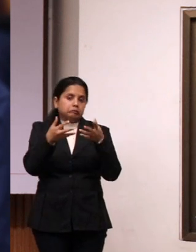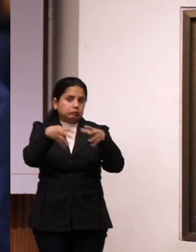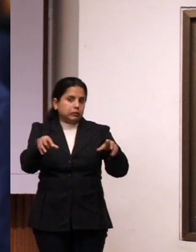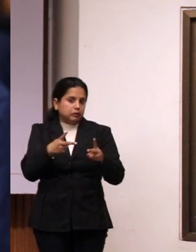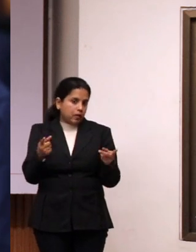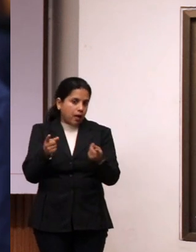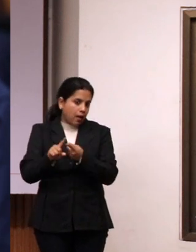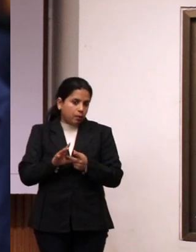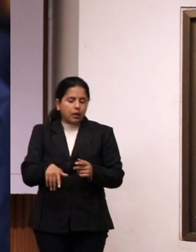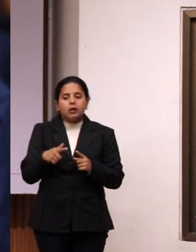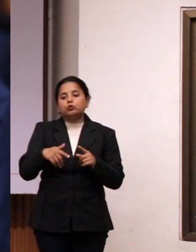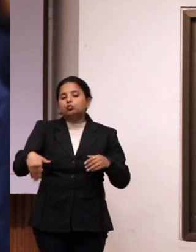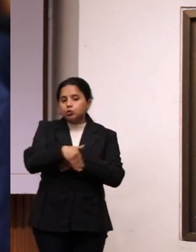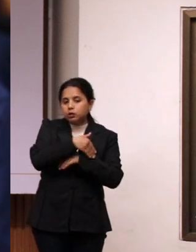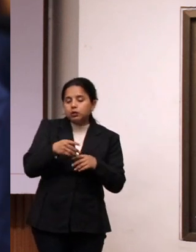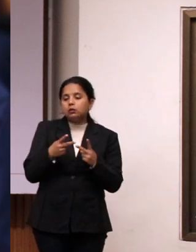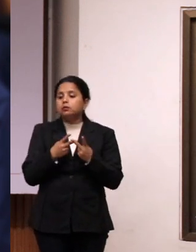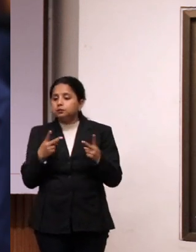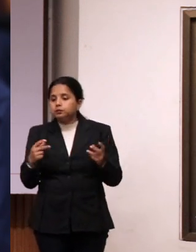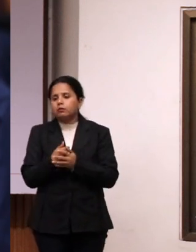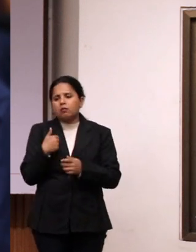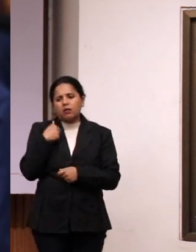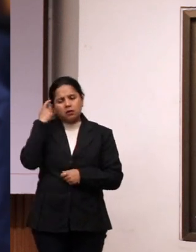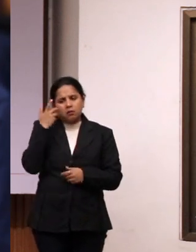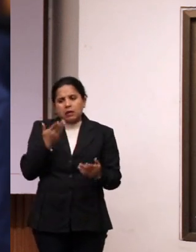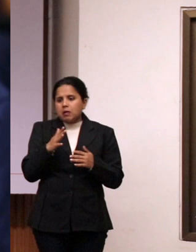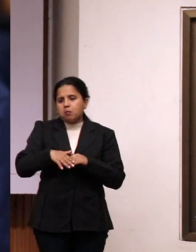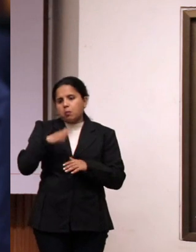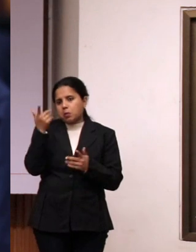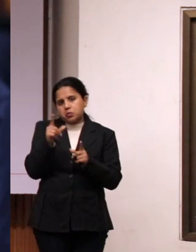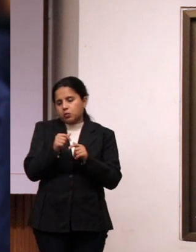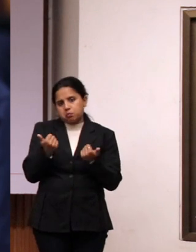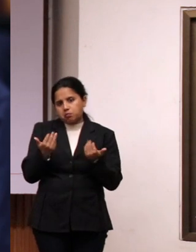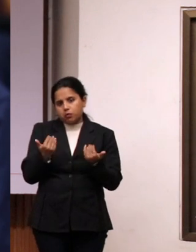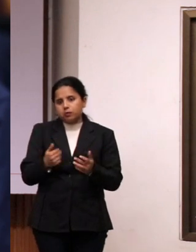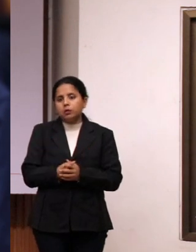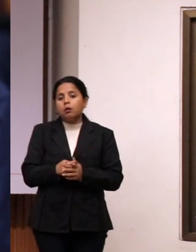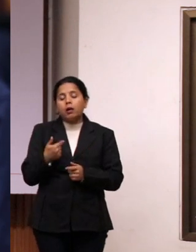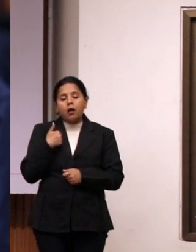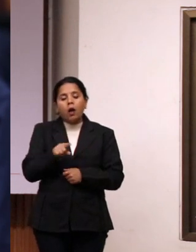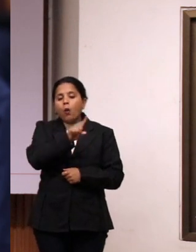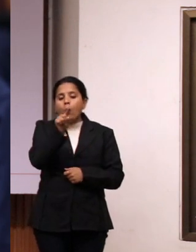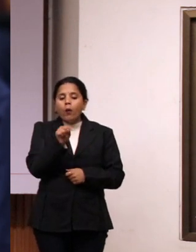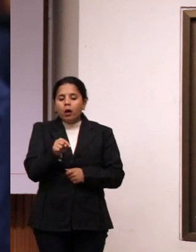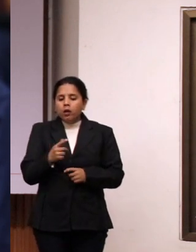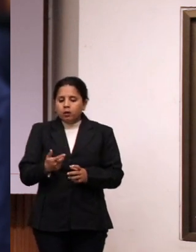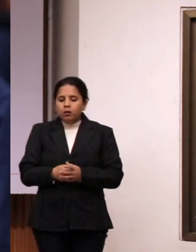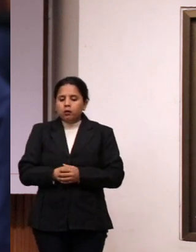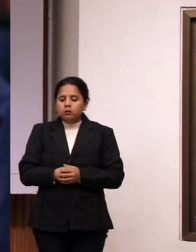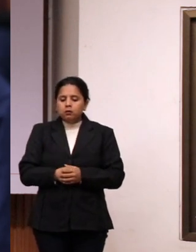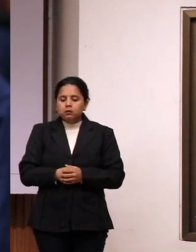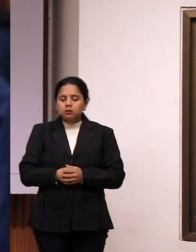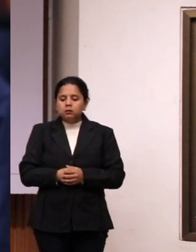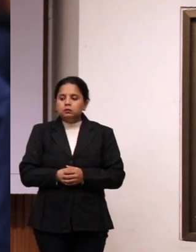In fact, so engineers, I think, will not have much role. Now, my question is, that of